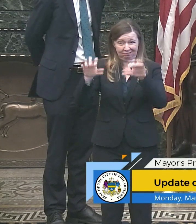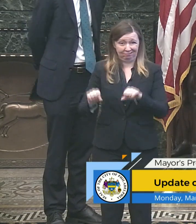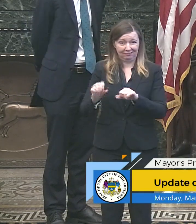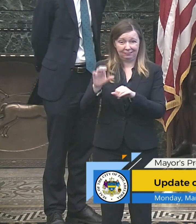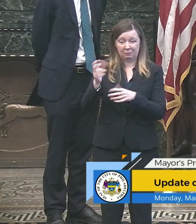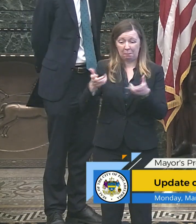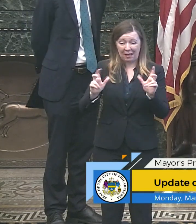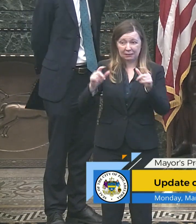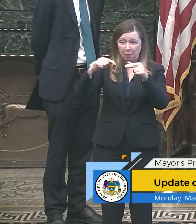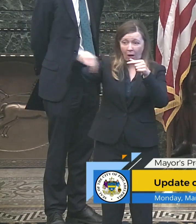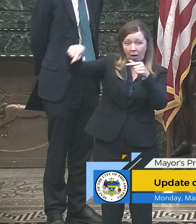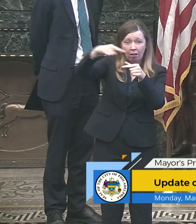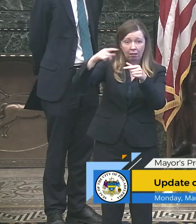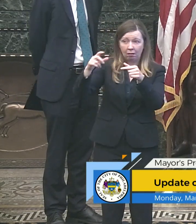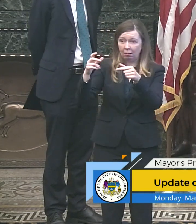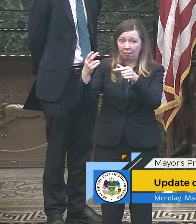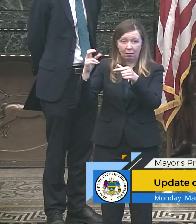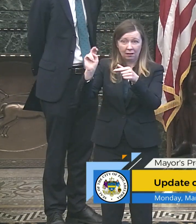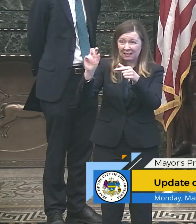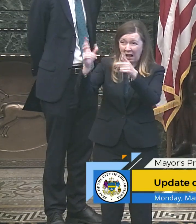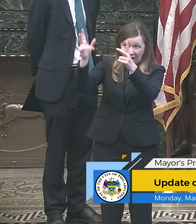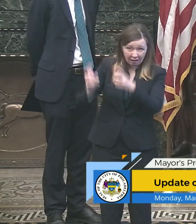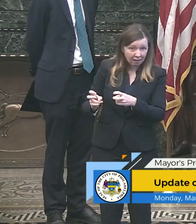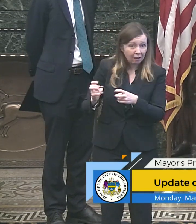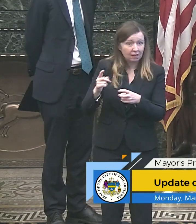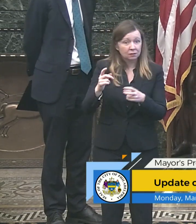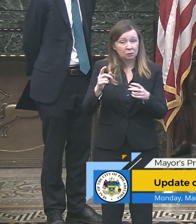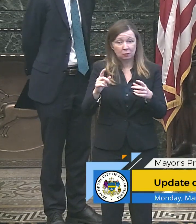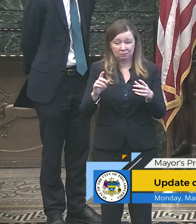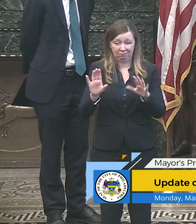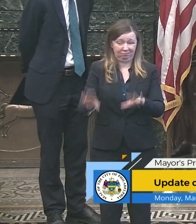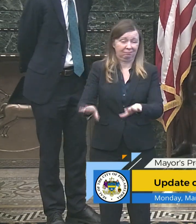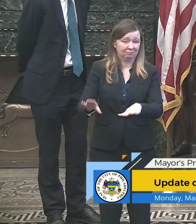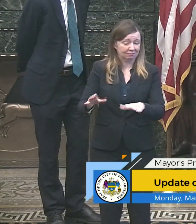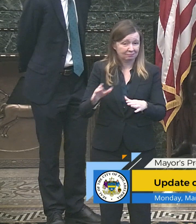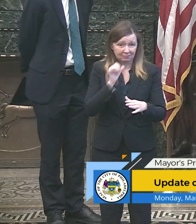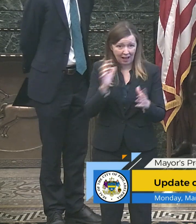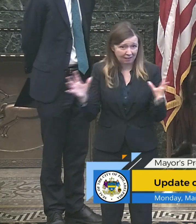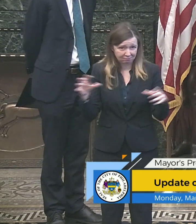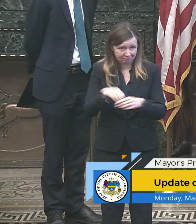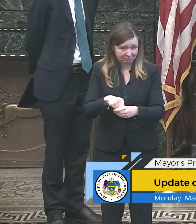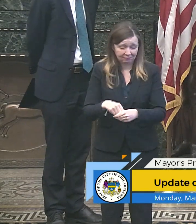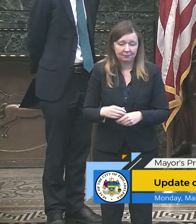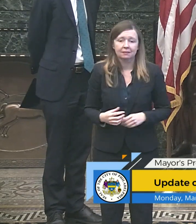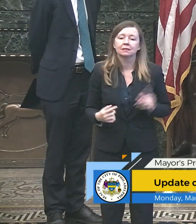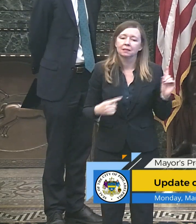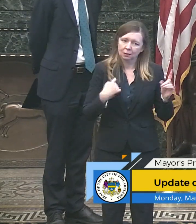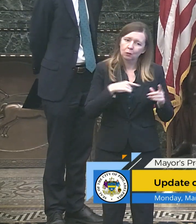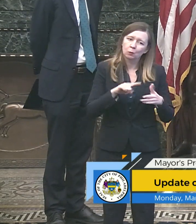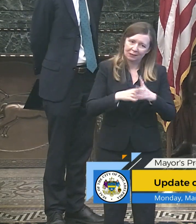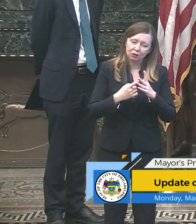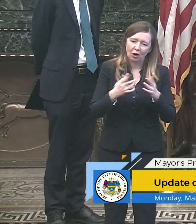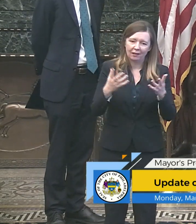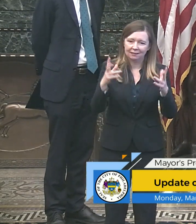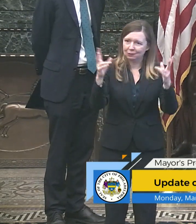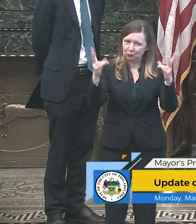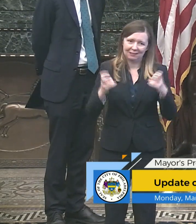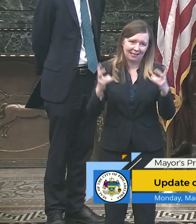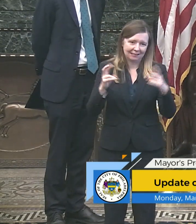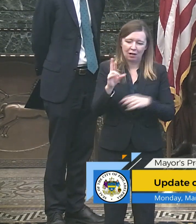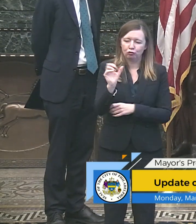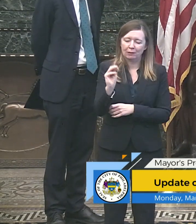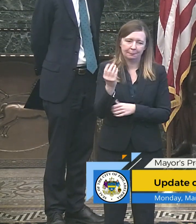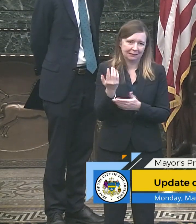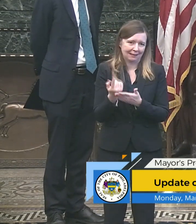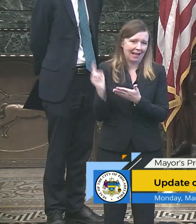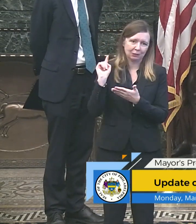hoops or any other recreational activities to sort of discourage hanging out like that? So we actually started to take down some rims last week in